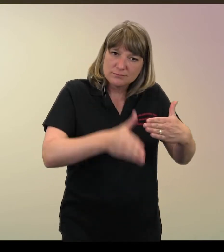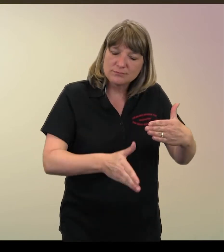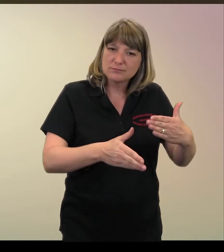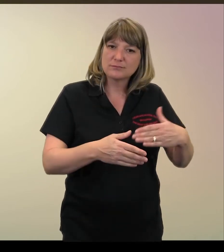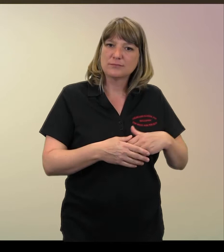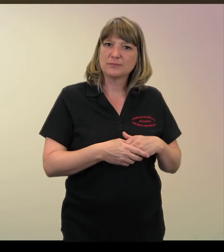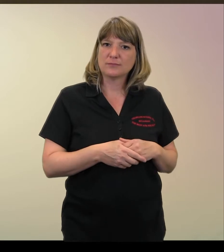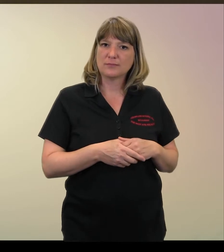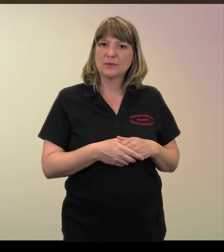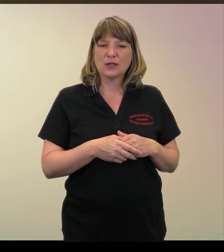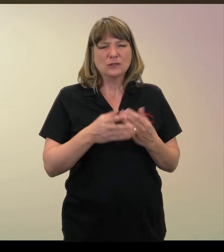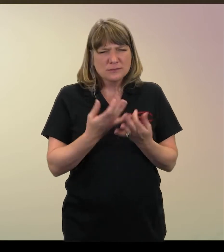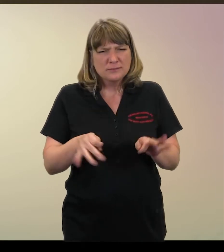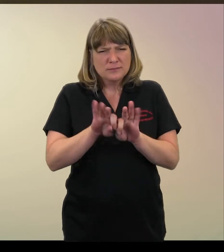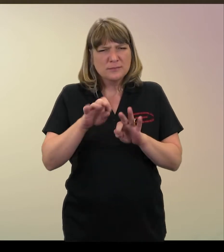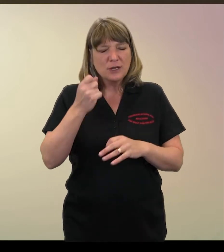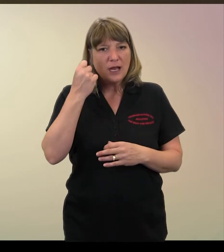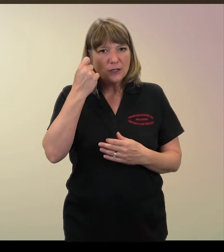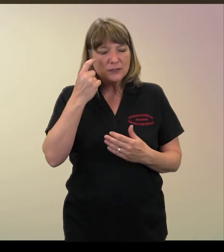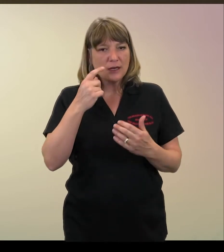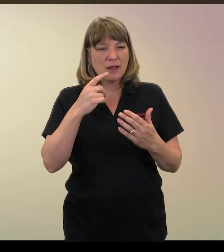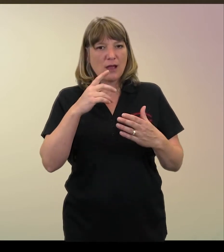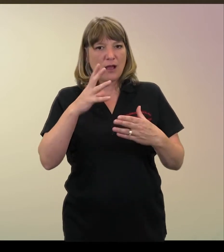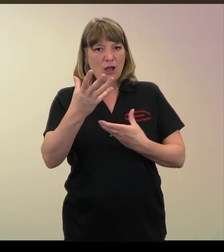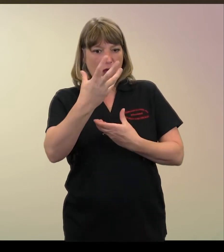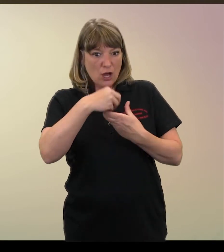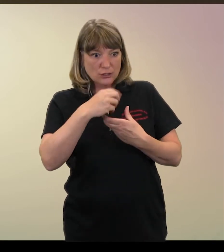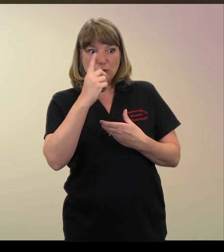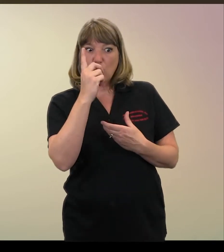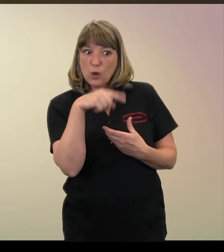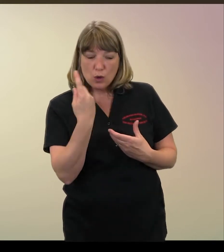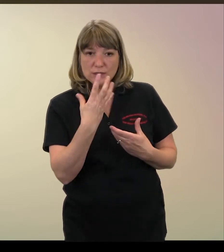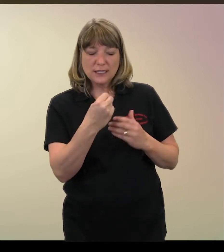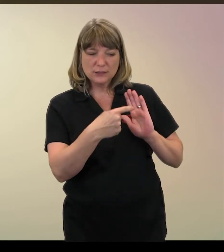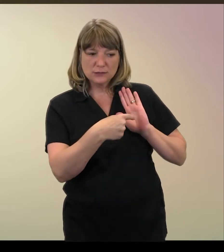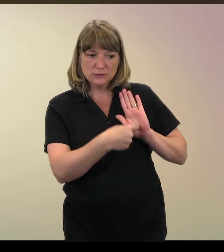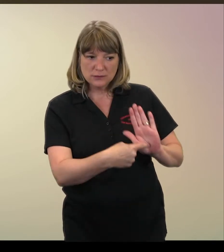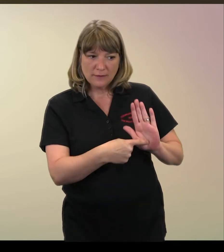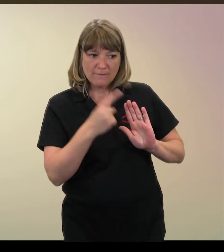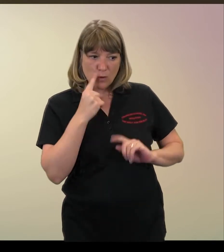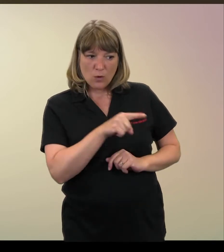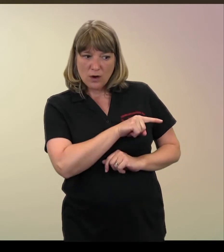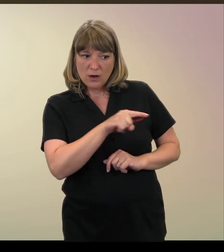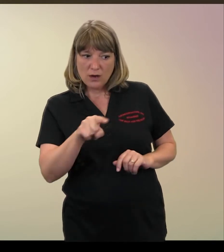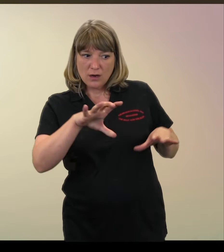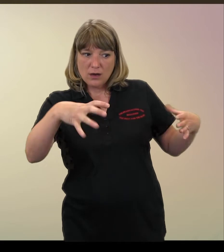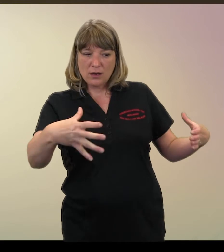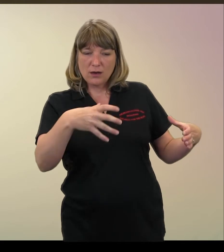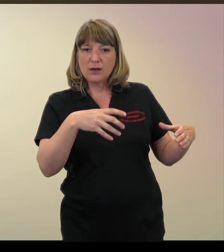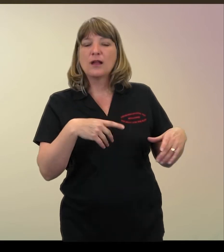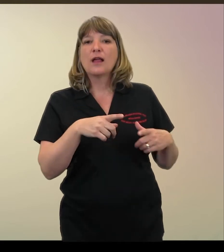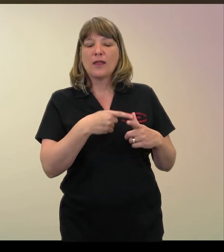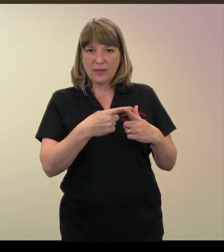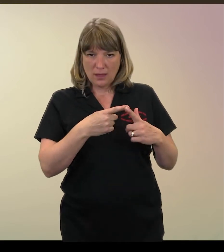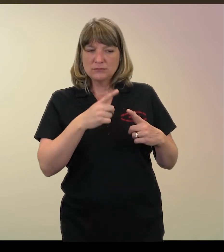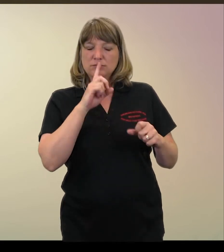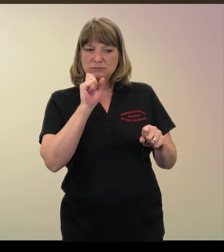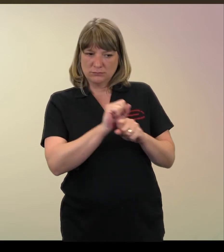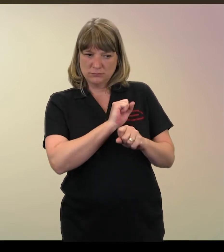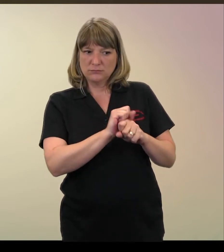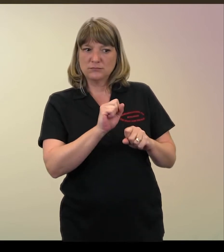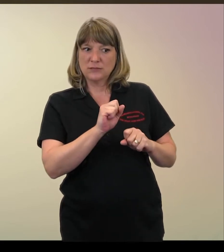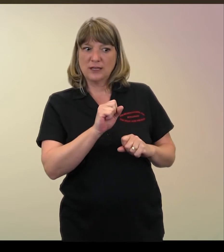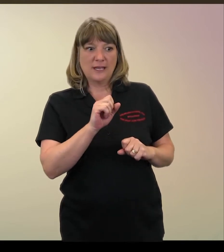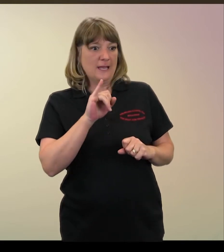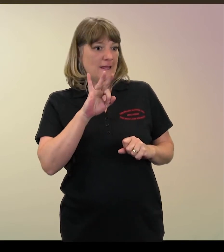better outcomes. And so it's really important to understand how autism looks and presents in children who are deaf and hard of hearing, so that we